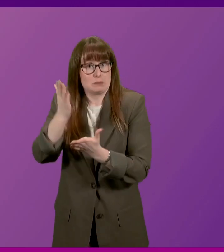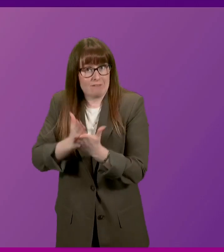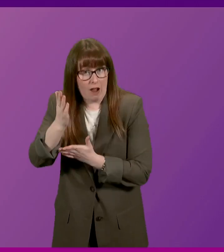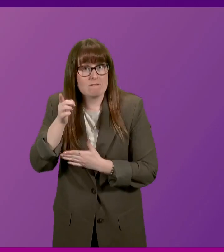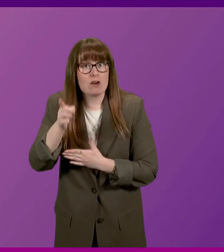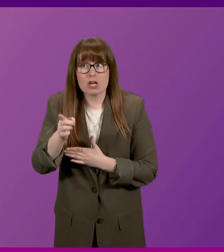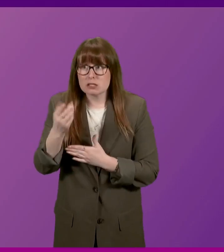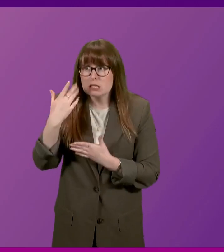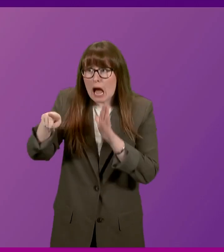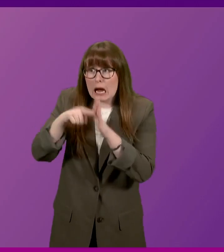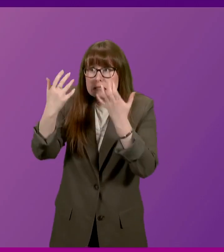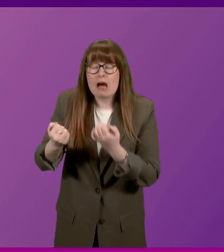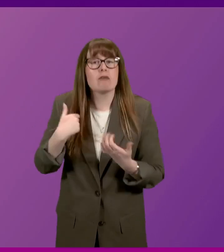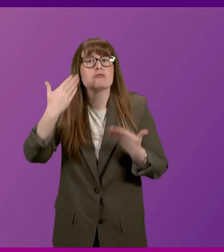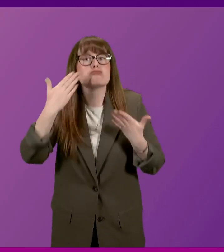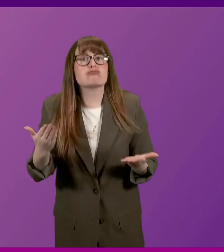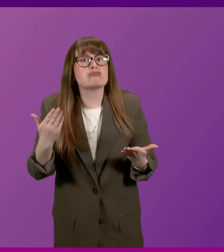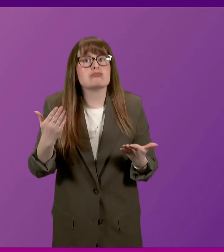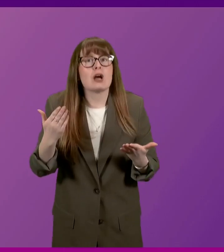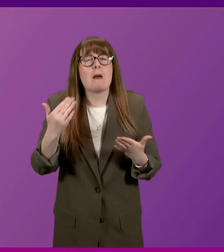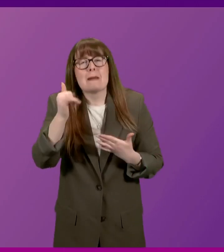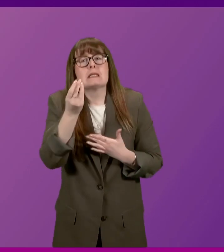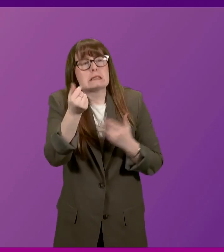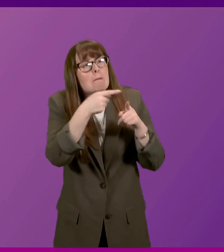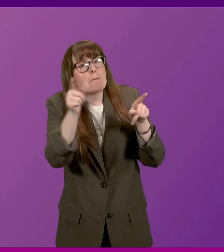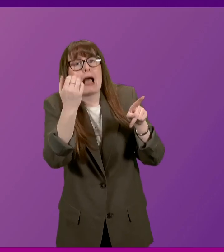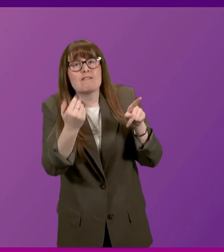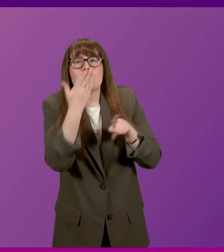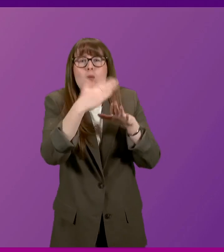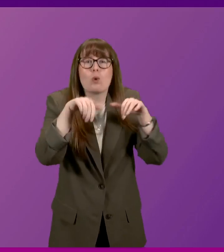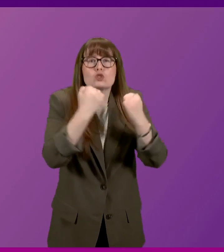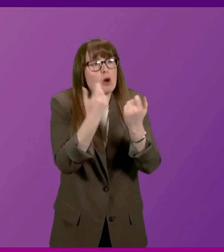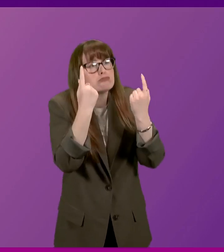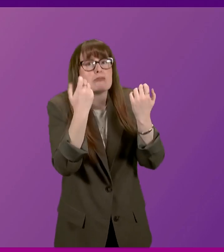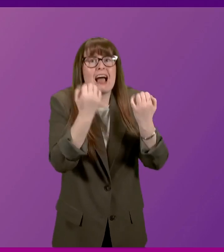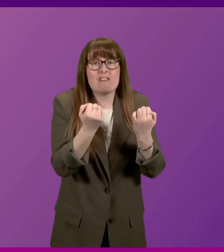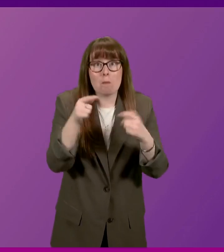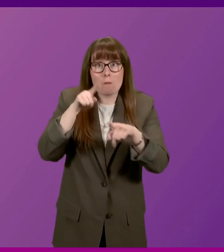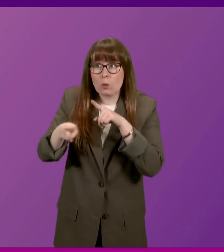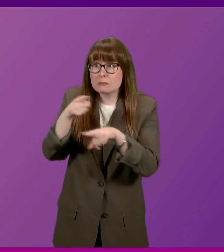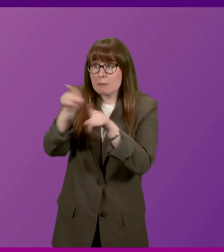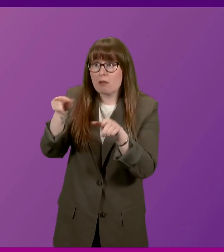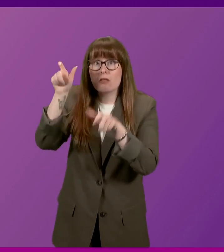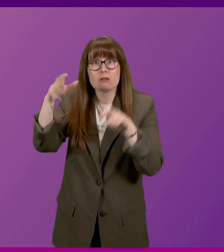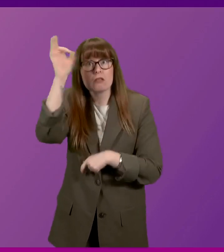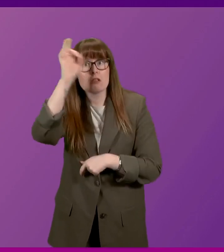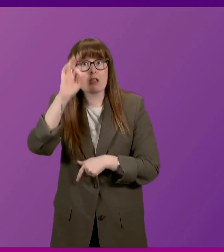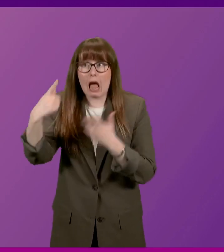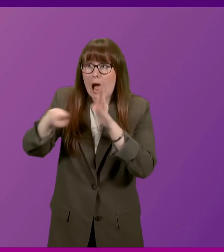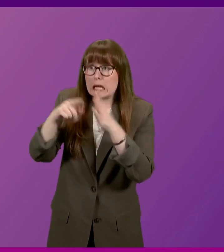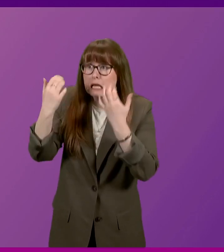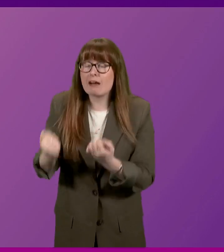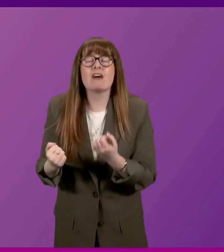Act exists, many of them, except for if they've been to some of the workshops. I think that Act is a really good kind